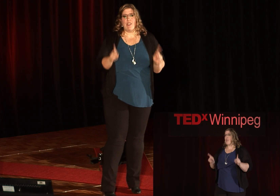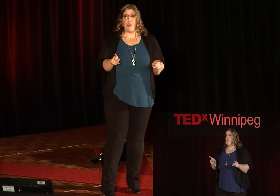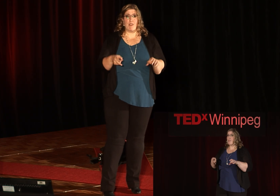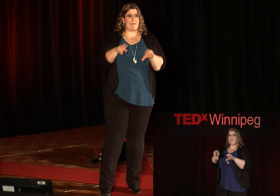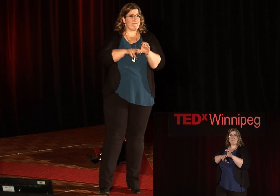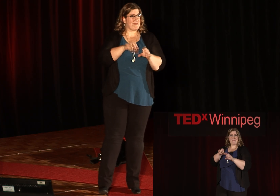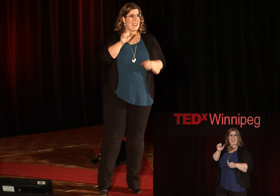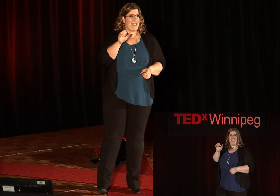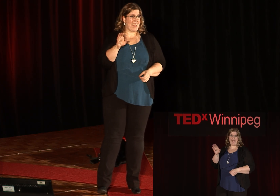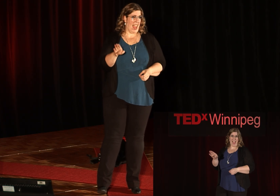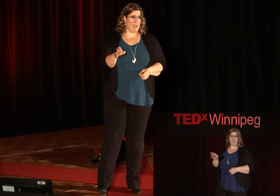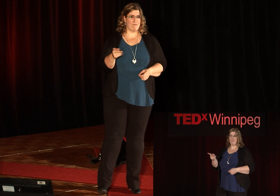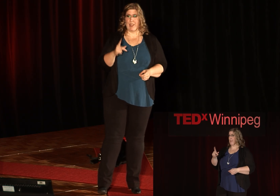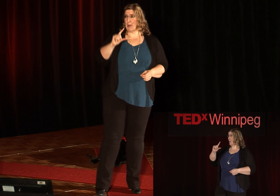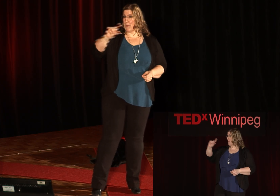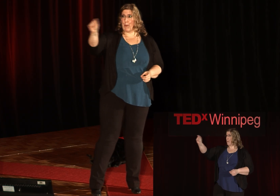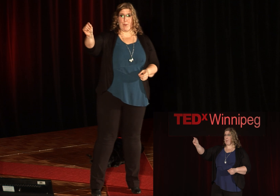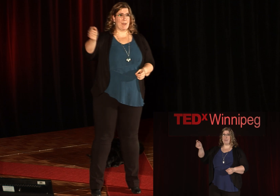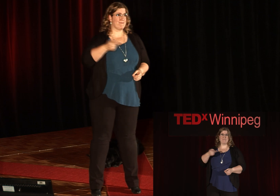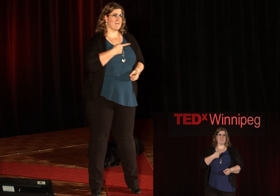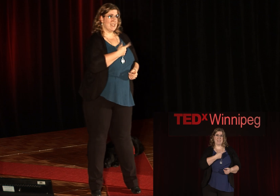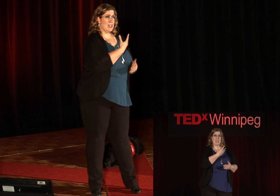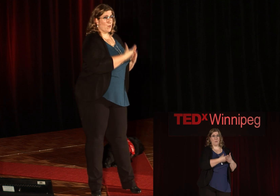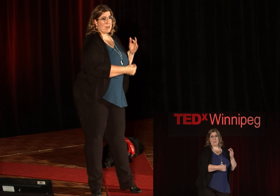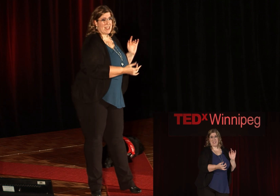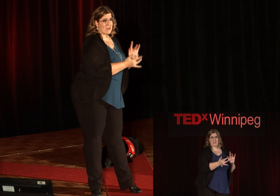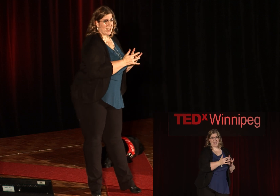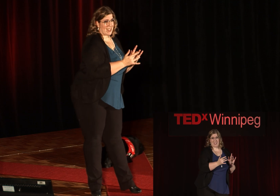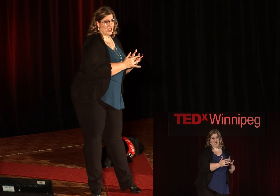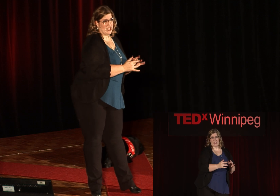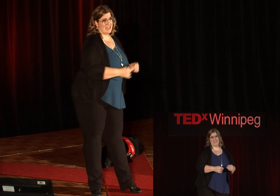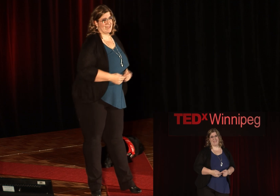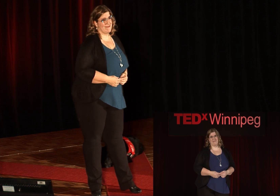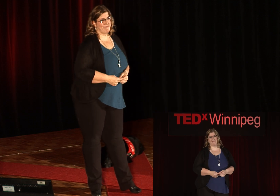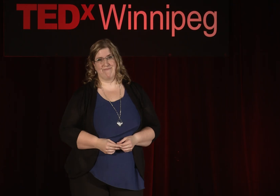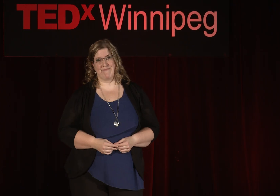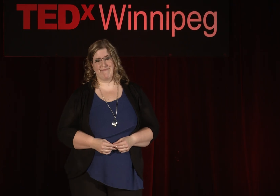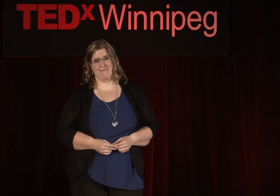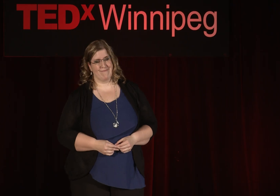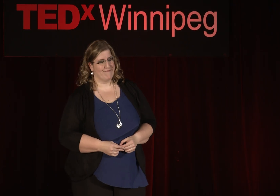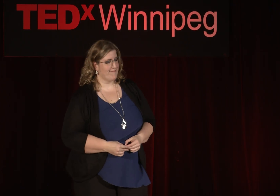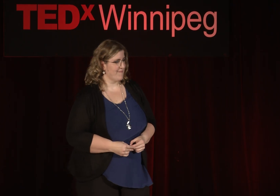Another fare jumped in his cab. They sped away. We missed our connection.